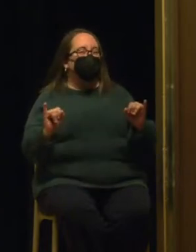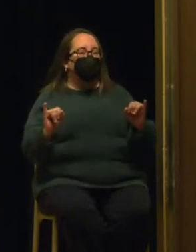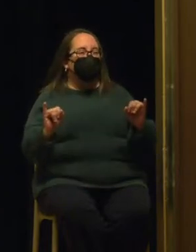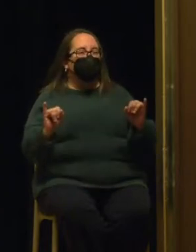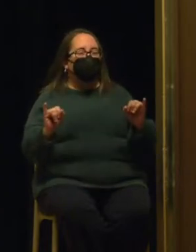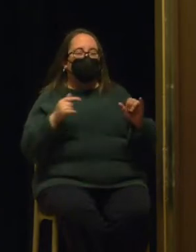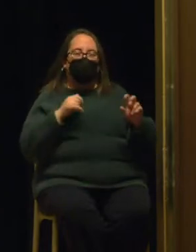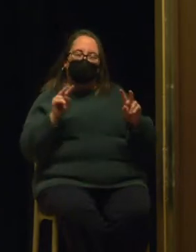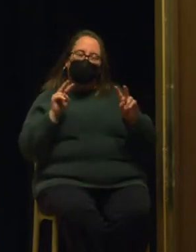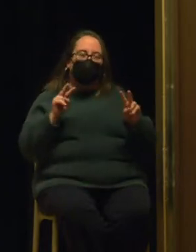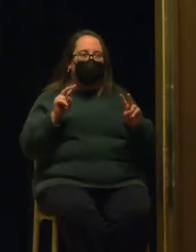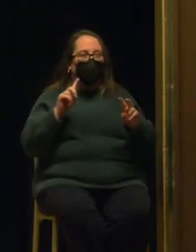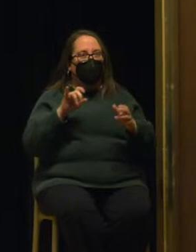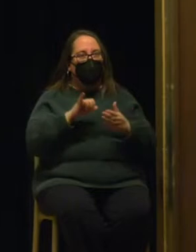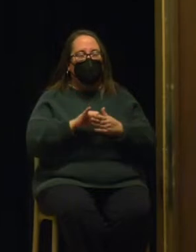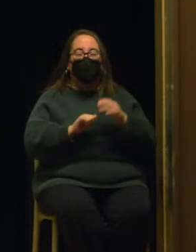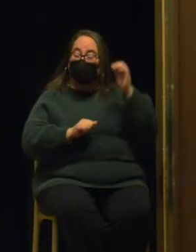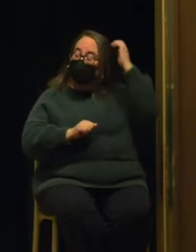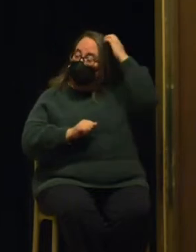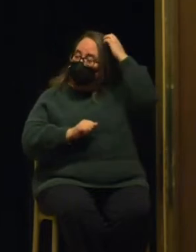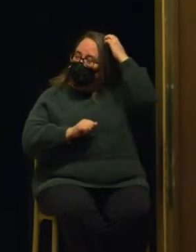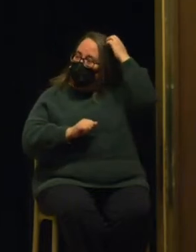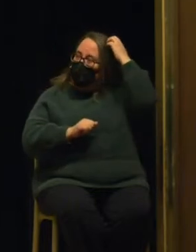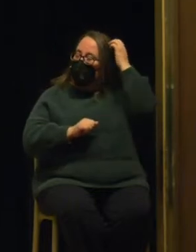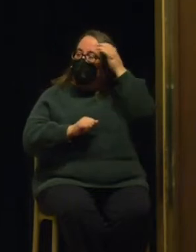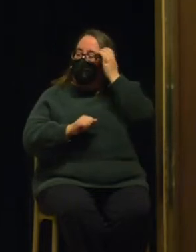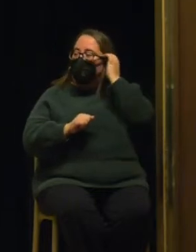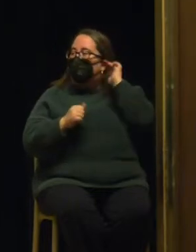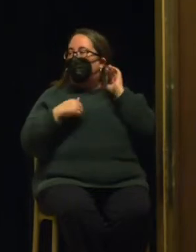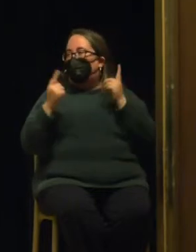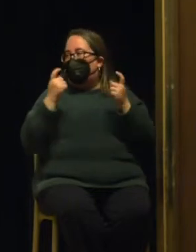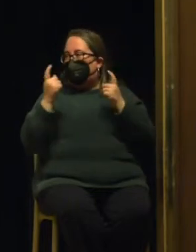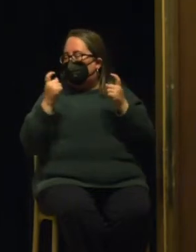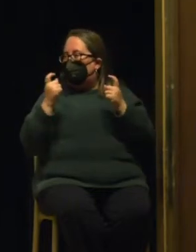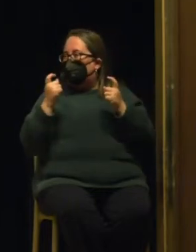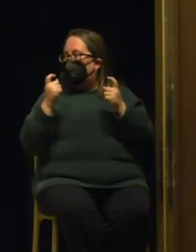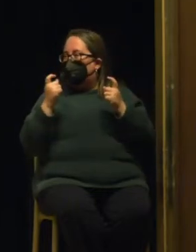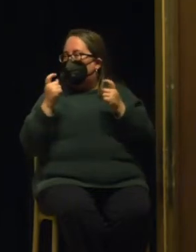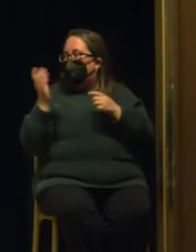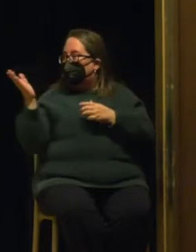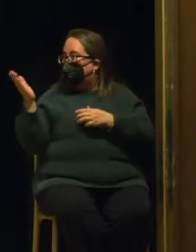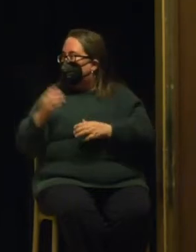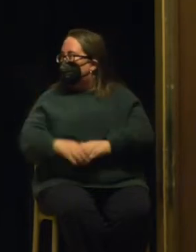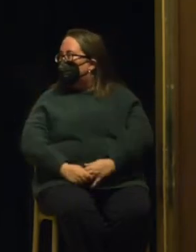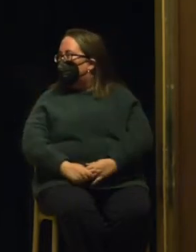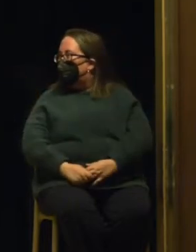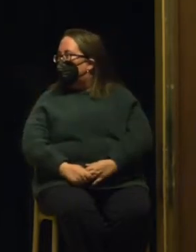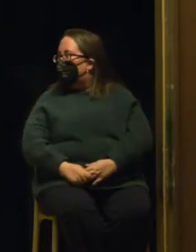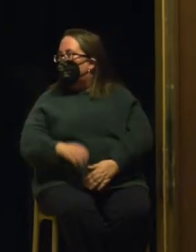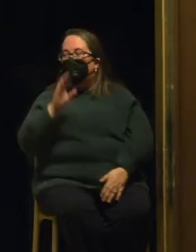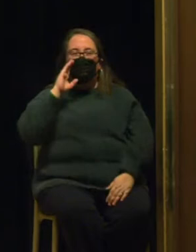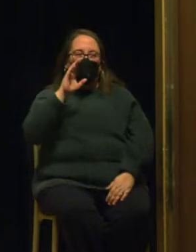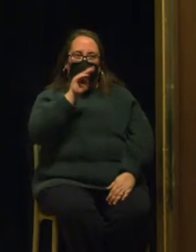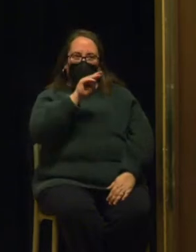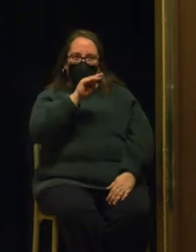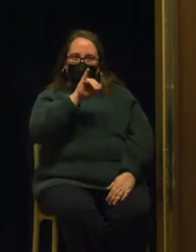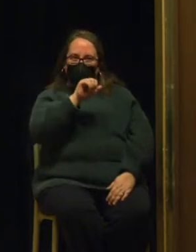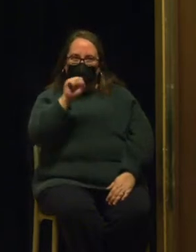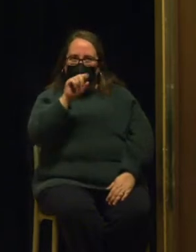I admire her for that. That's awesome. So, thank you. So we do have our questions. We'll start on this side. Hi, Ms. Debra.